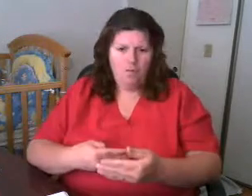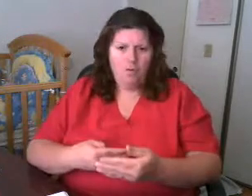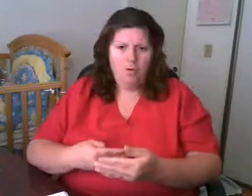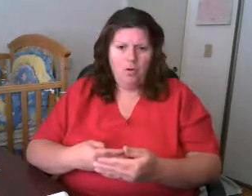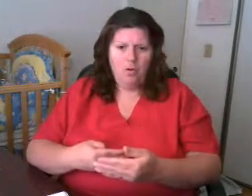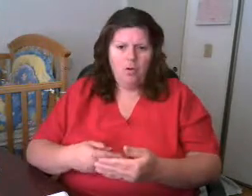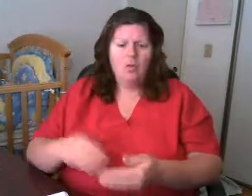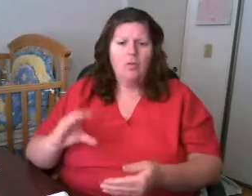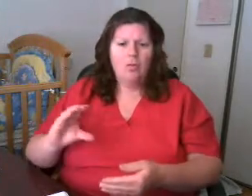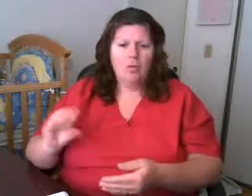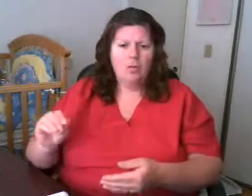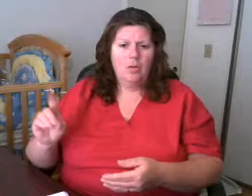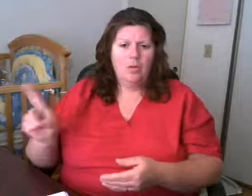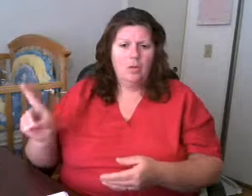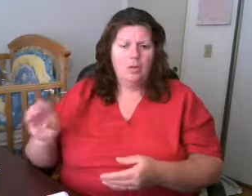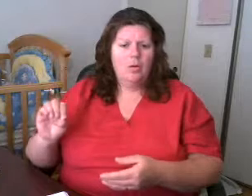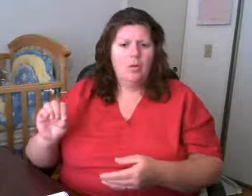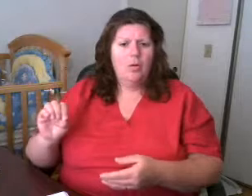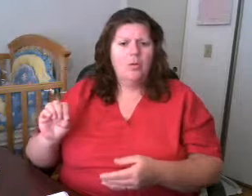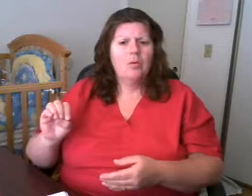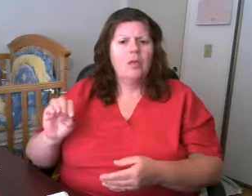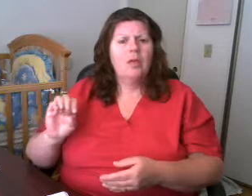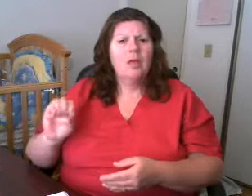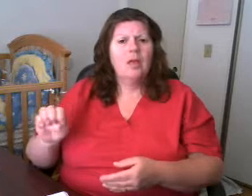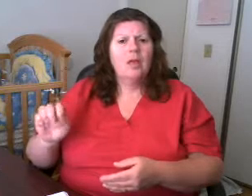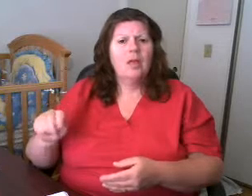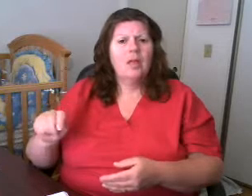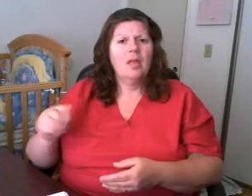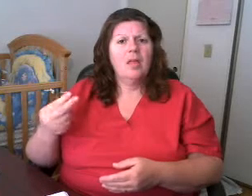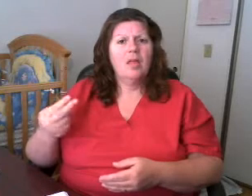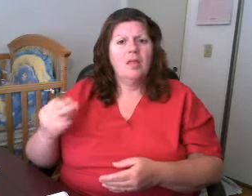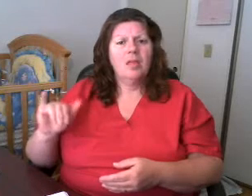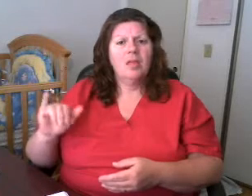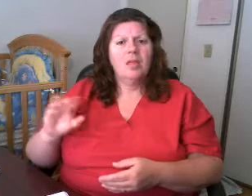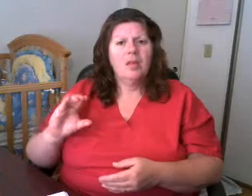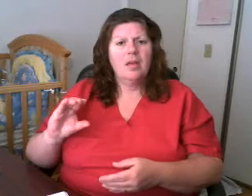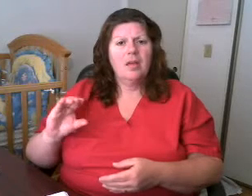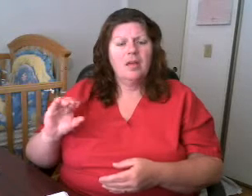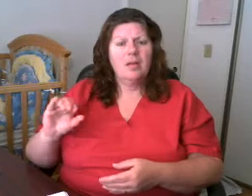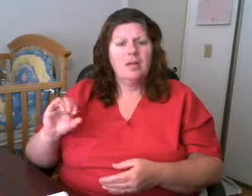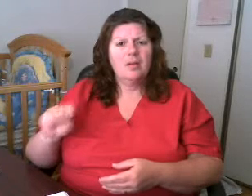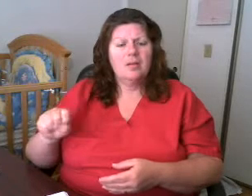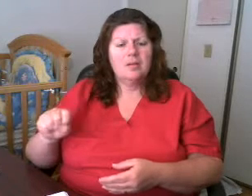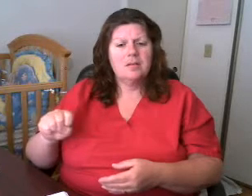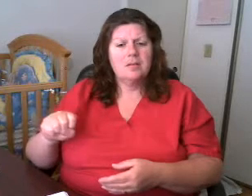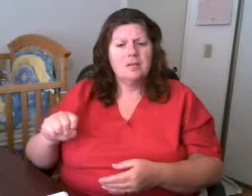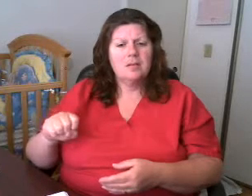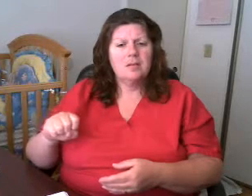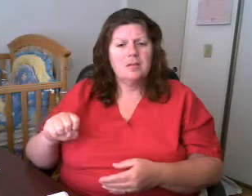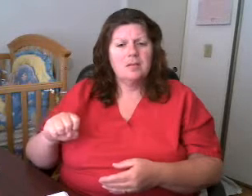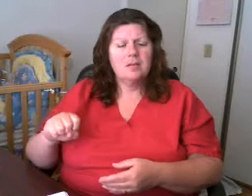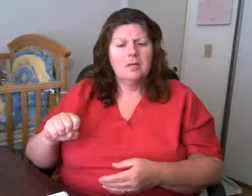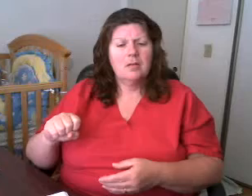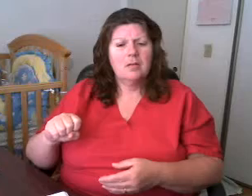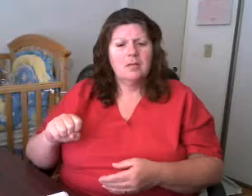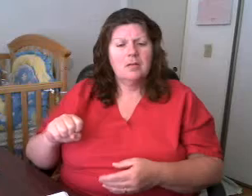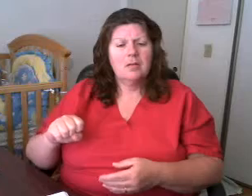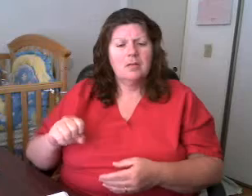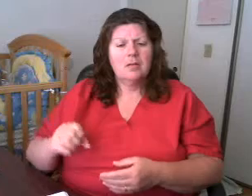to understand how to appropriately apply the Code of Professional Conduct, or appropriately apply